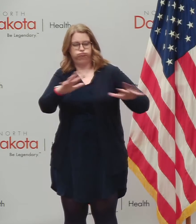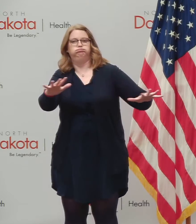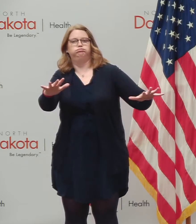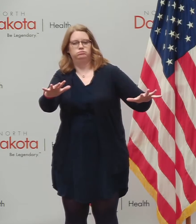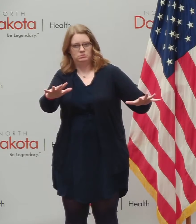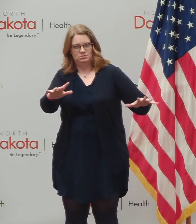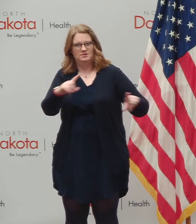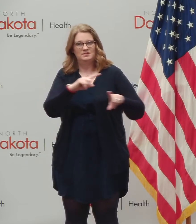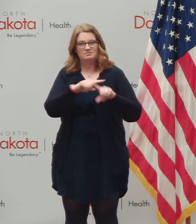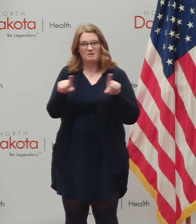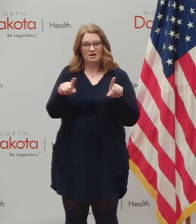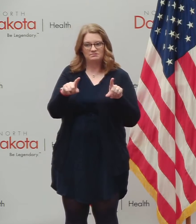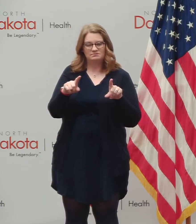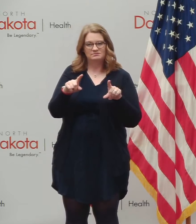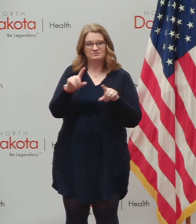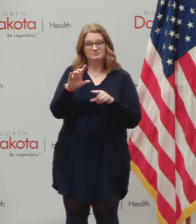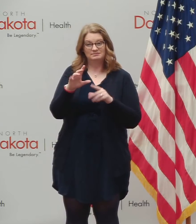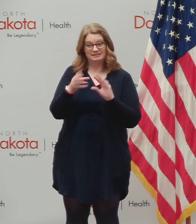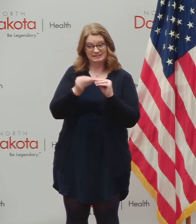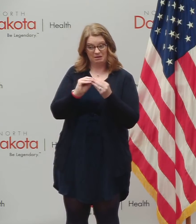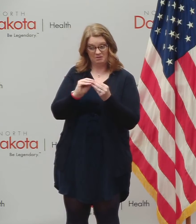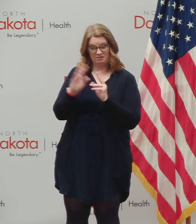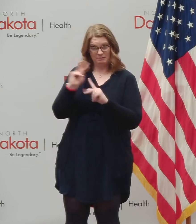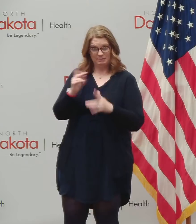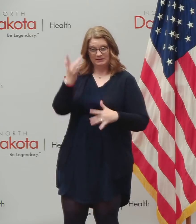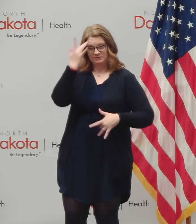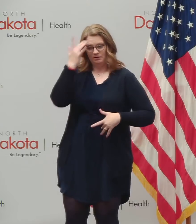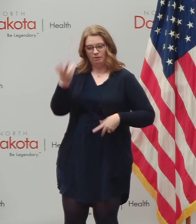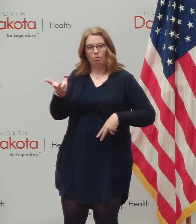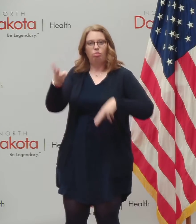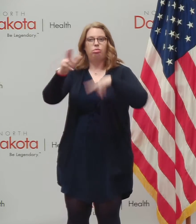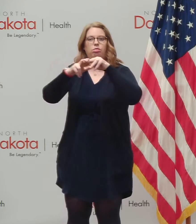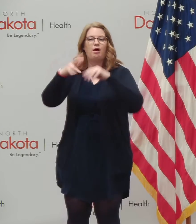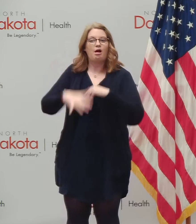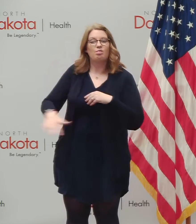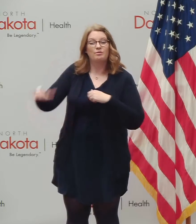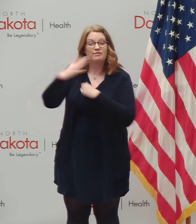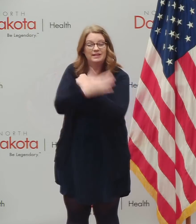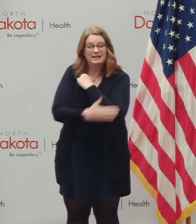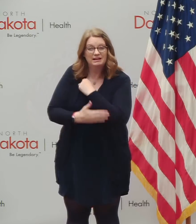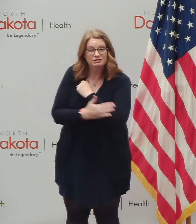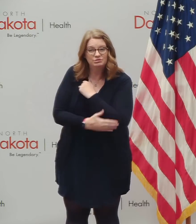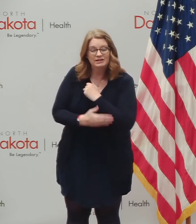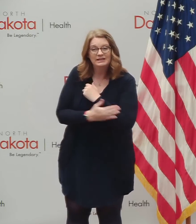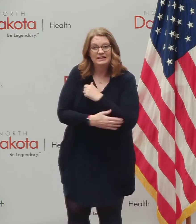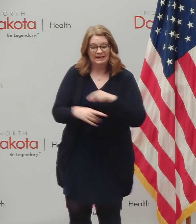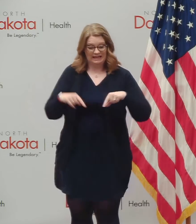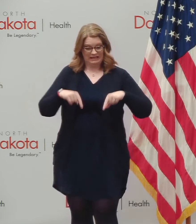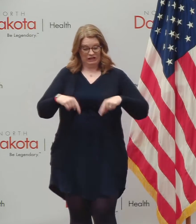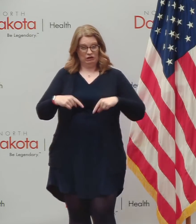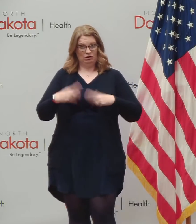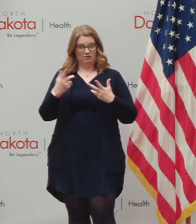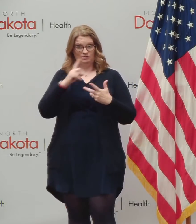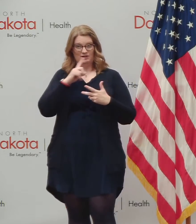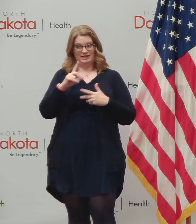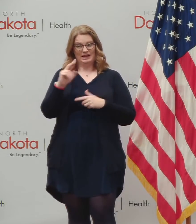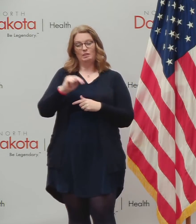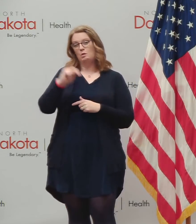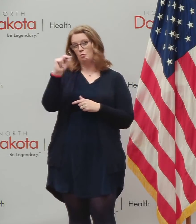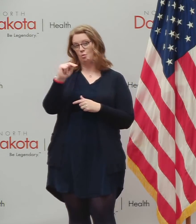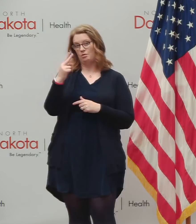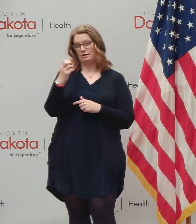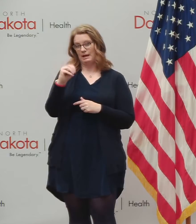increasing cases at a record level nationally, and we also find ourselves that globally in the Northern